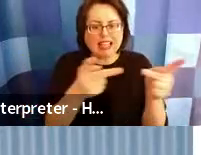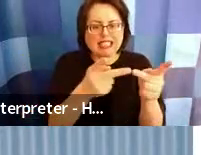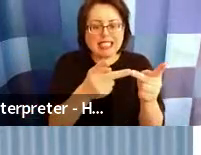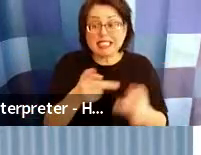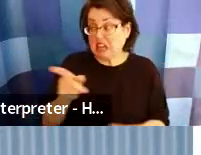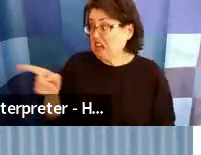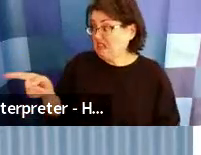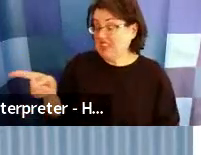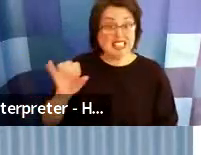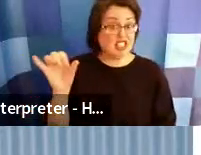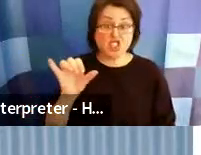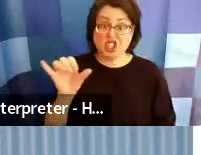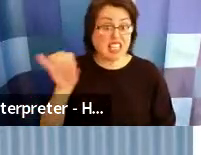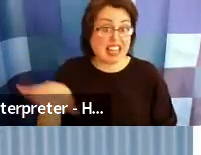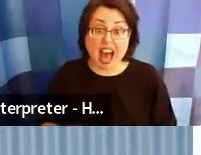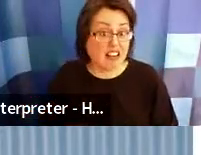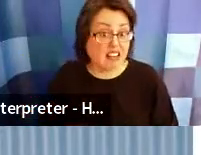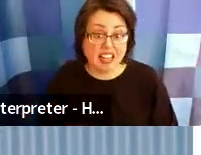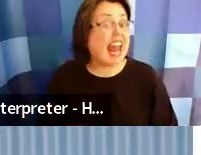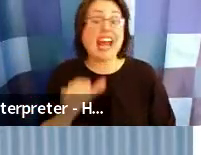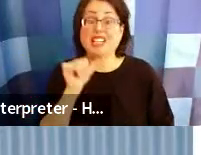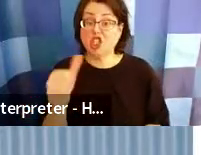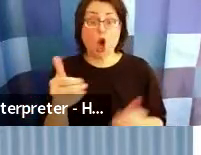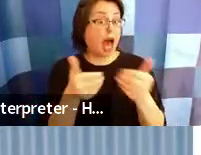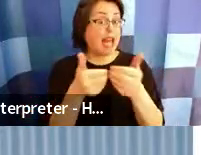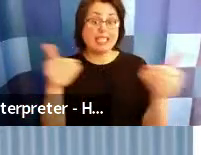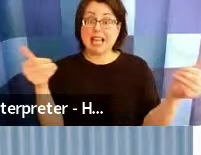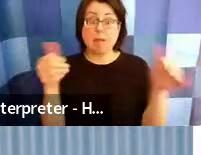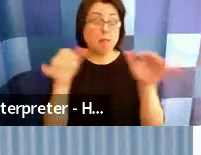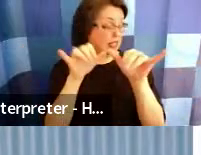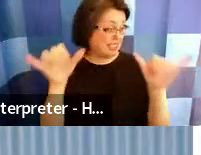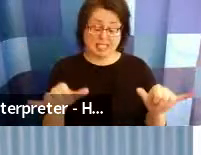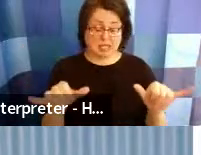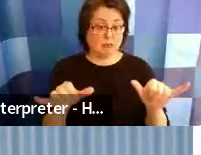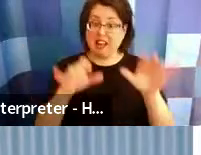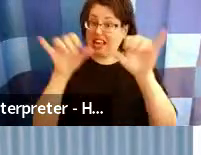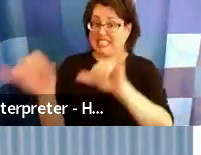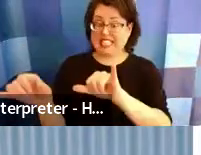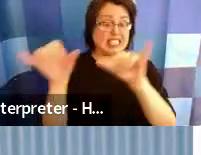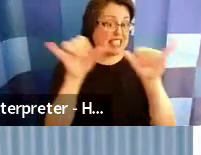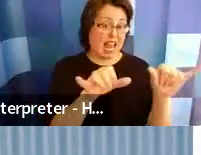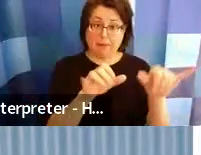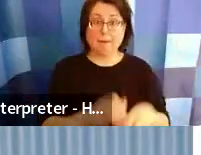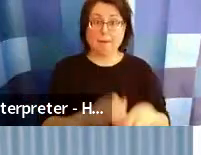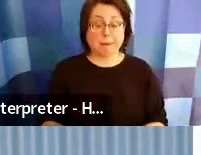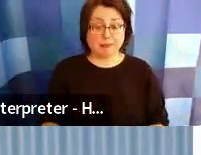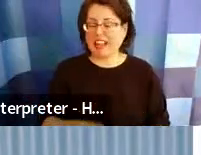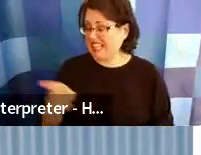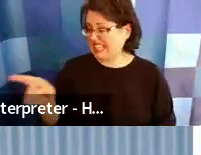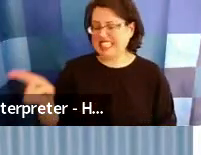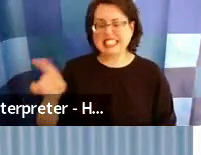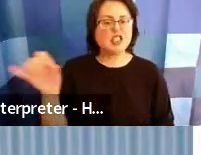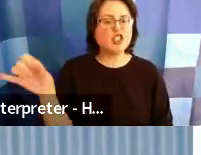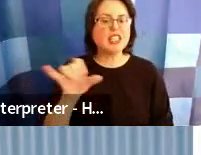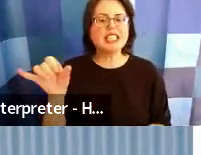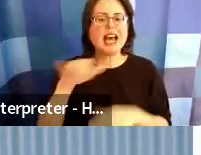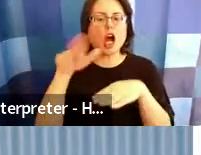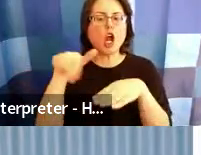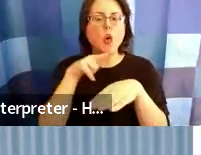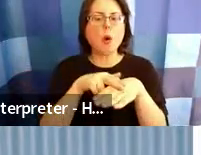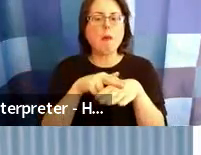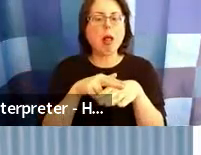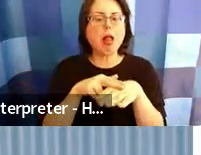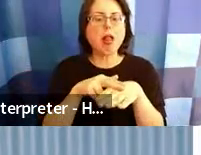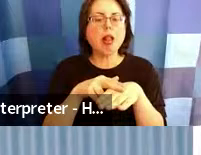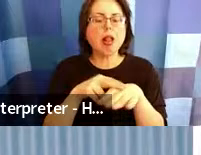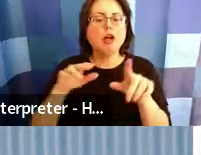that, no separate system, deployed on the street and available, just like the normal models that you see